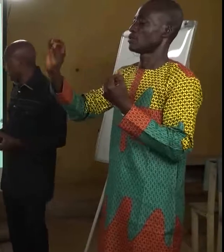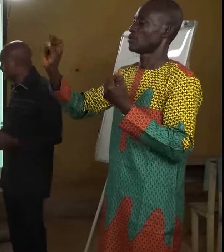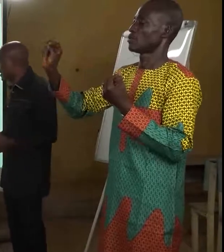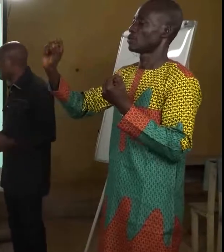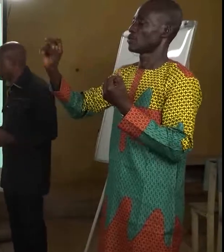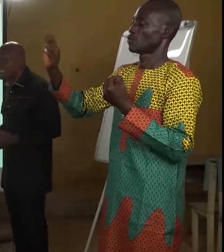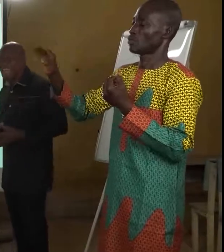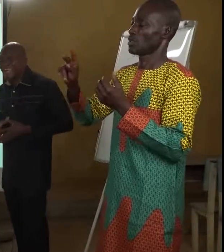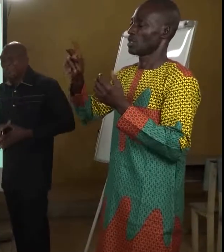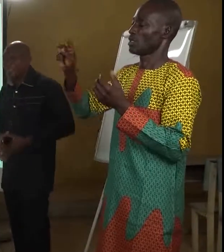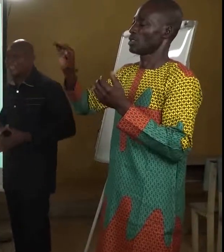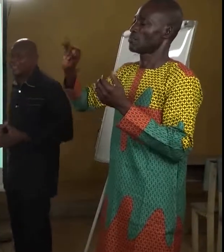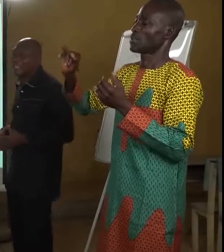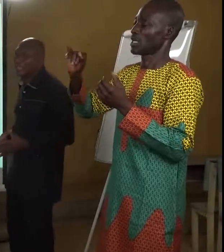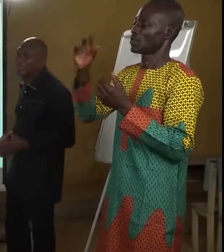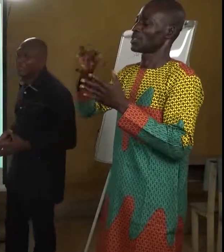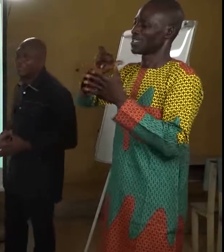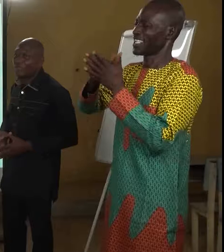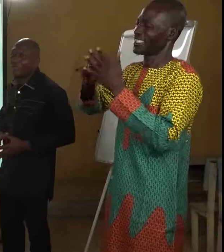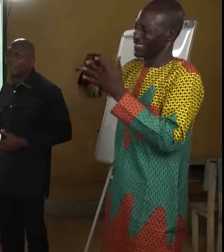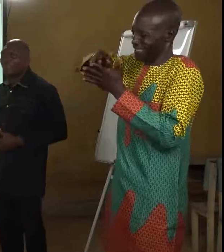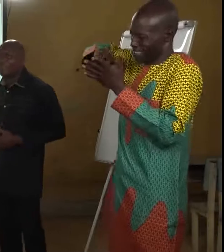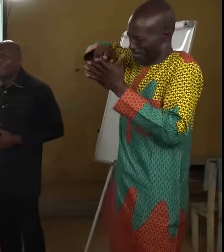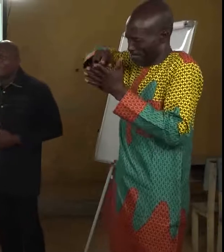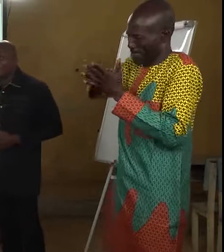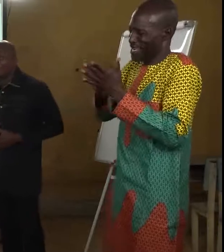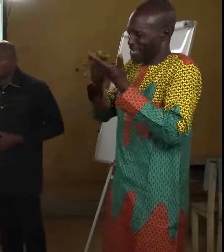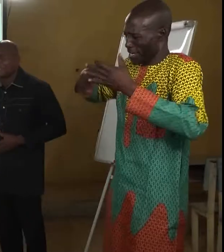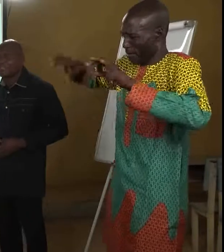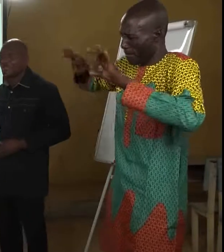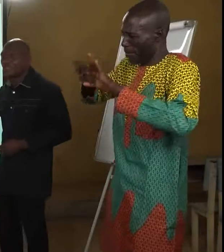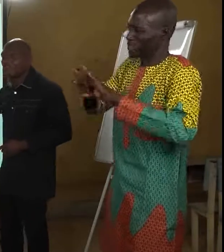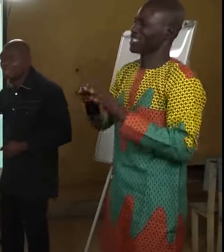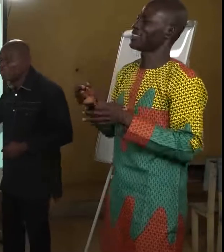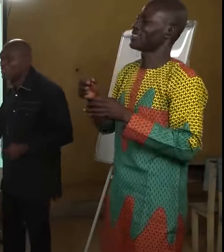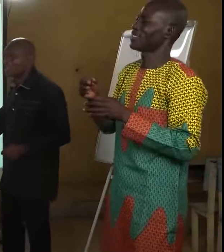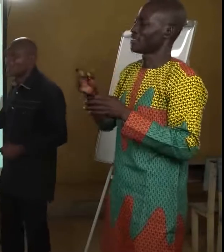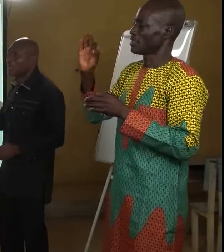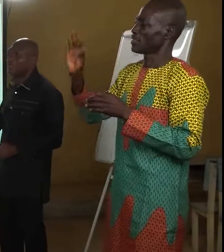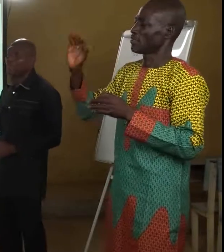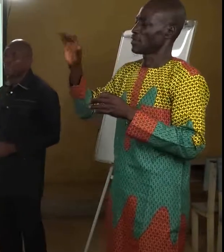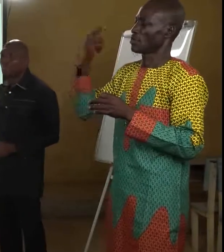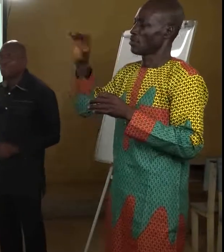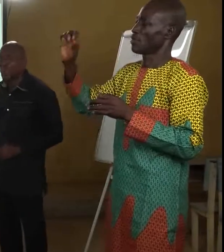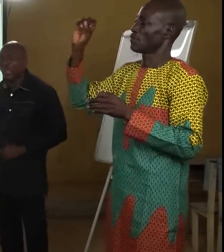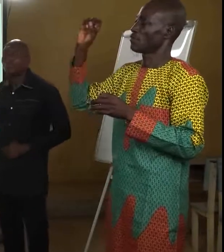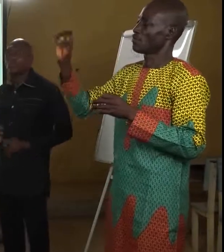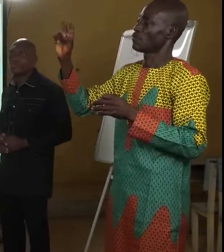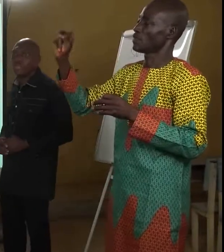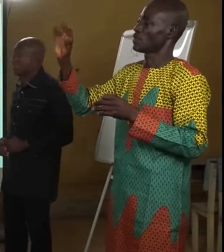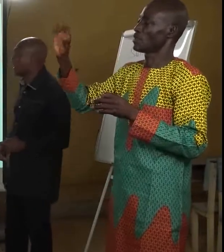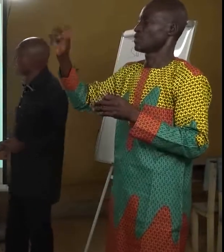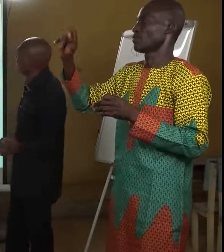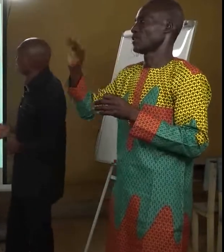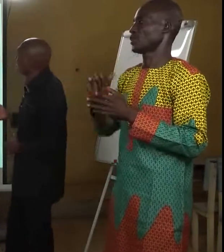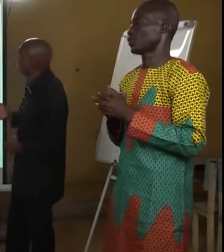consumer price index, which is actually the main determinant of level of inflation because it measures the prices of consumer